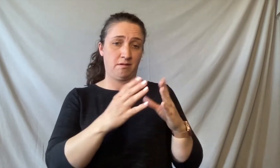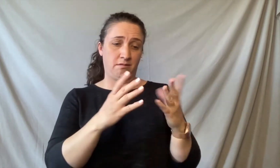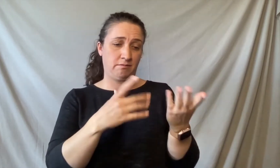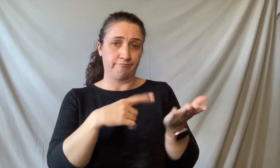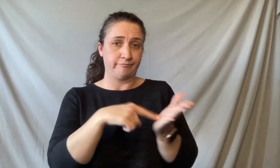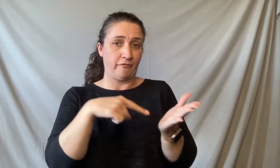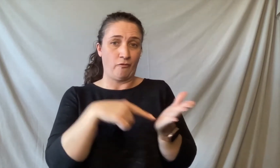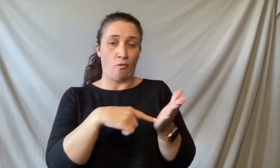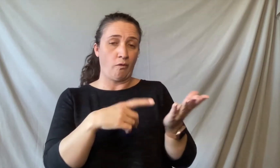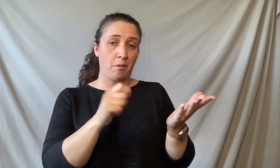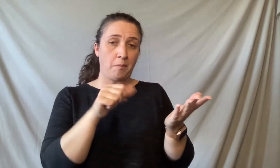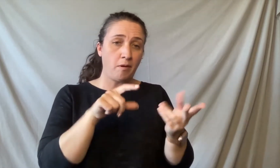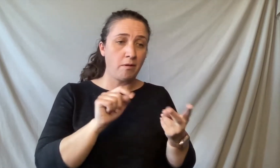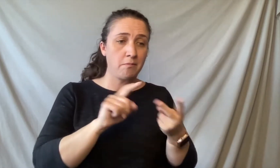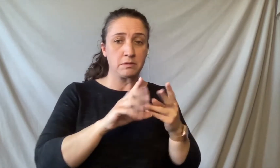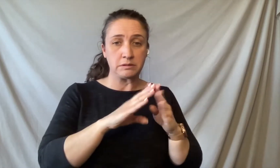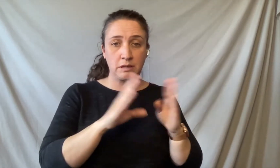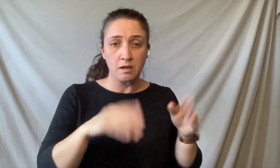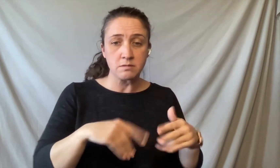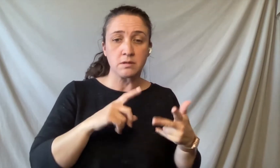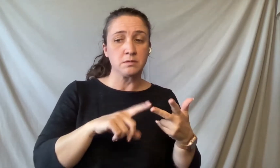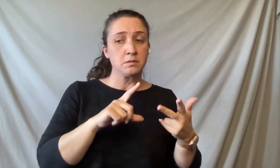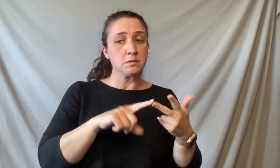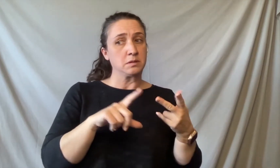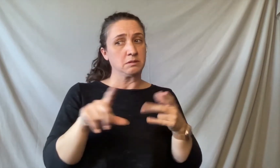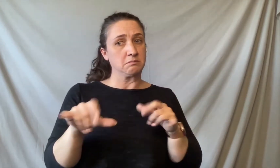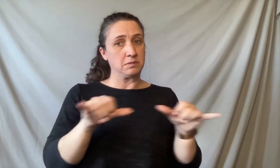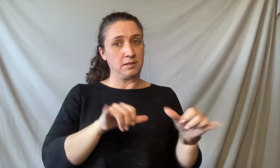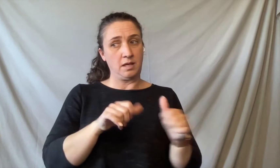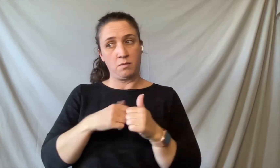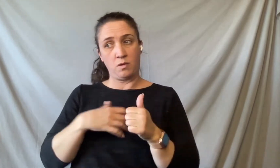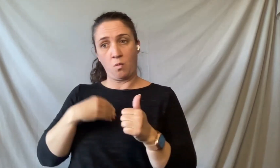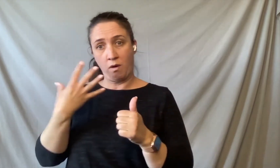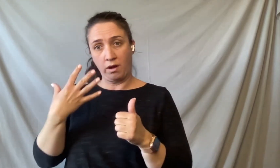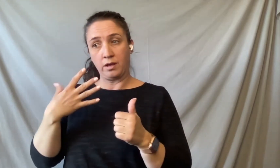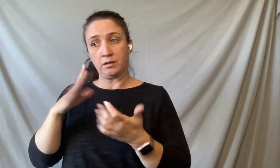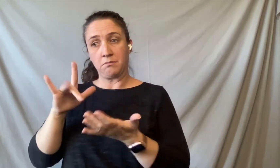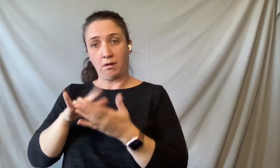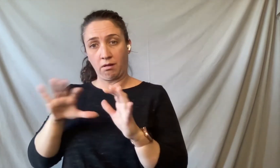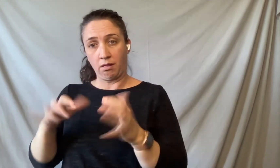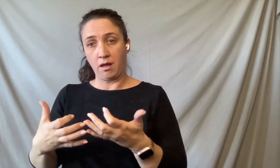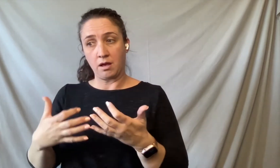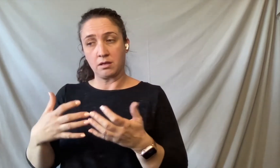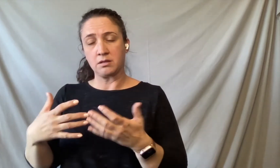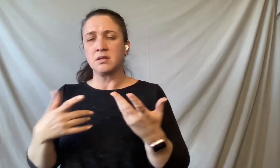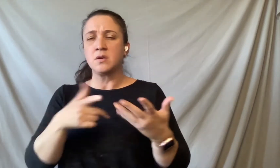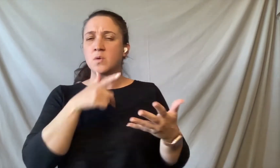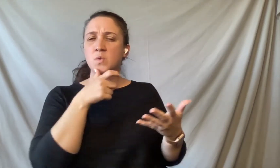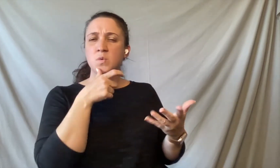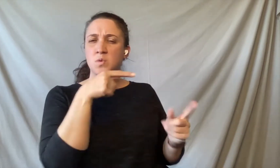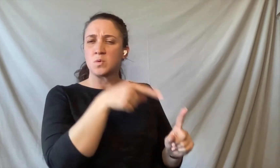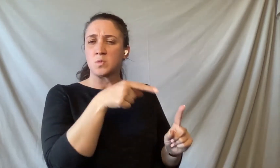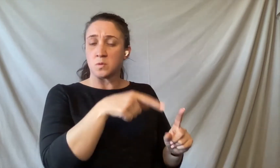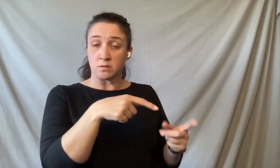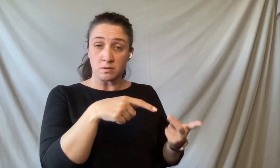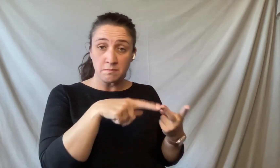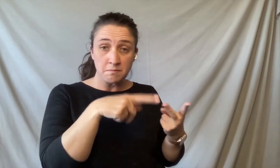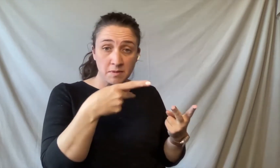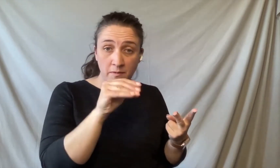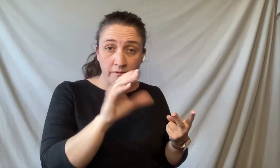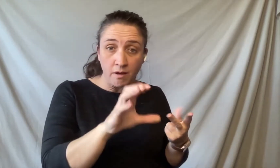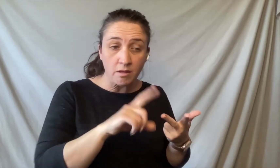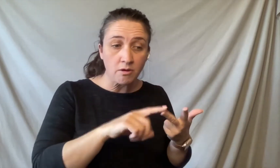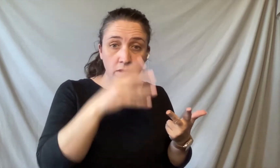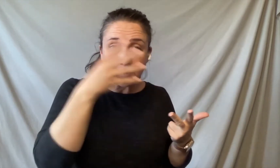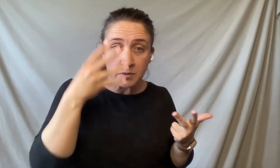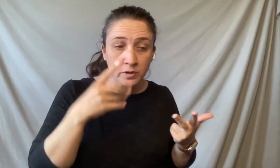white middle-class Americans have? Do we mean immigrants? Do we mean people of color? Do we mean the disabled? Or